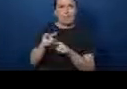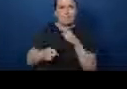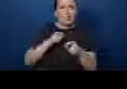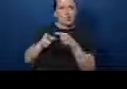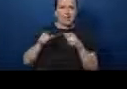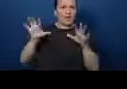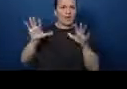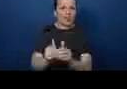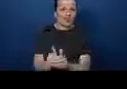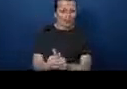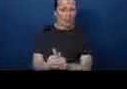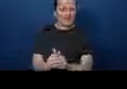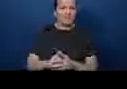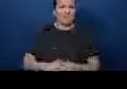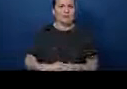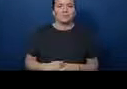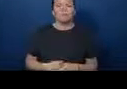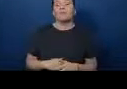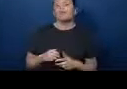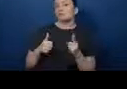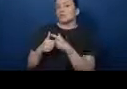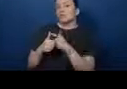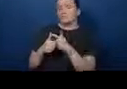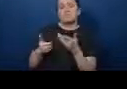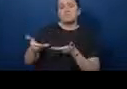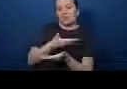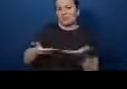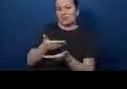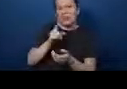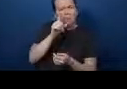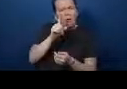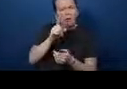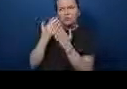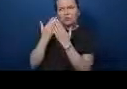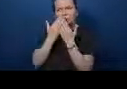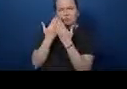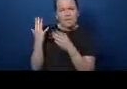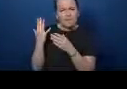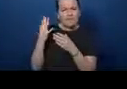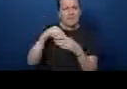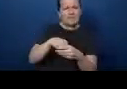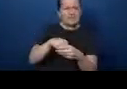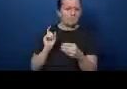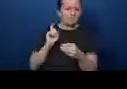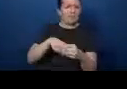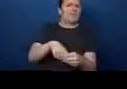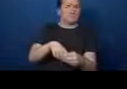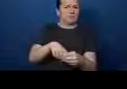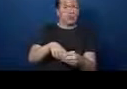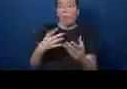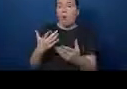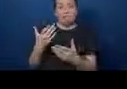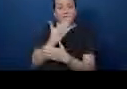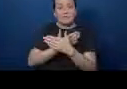also look at the issue of student participation, or participation of learners with disabilities, young people